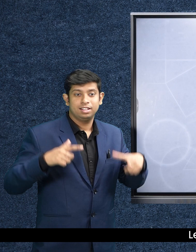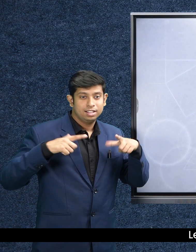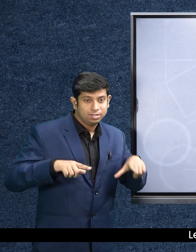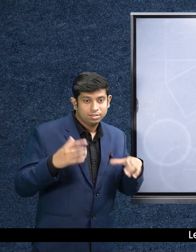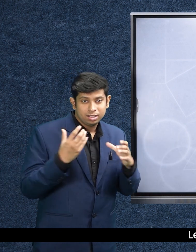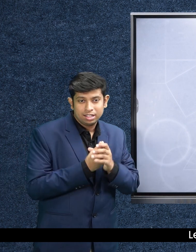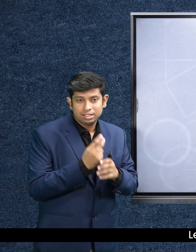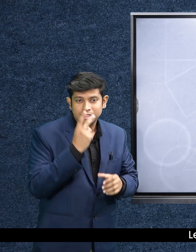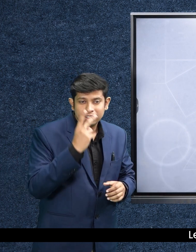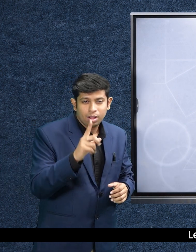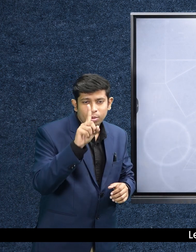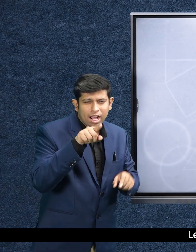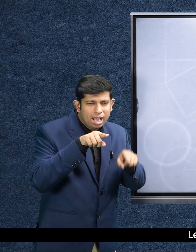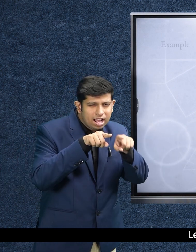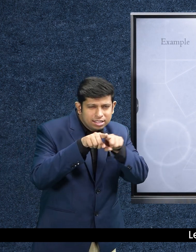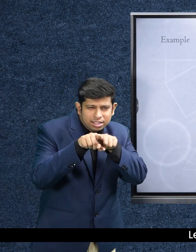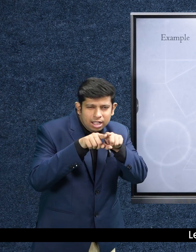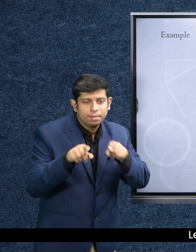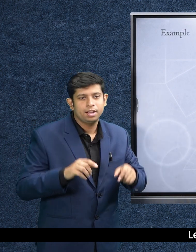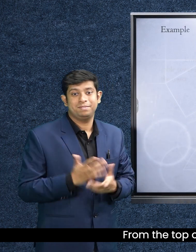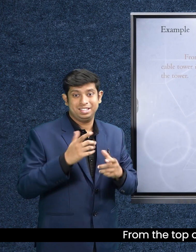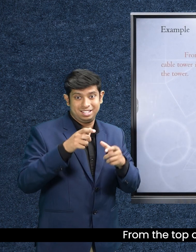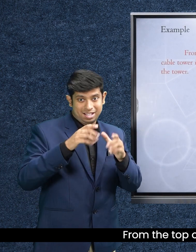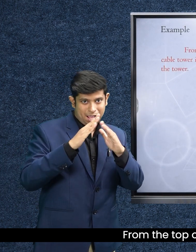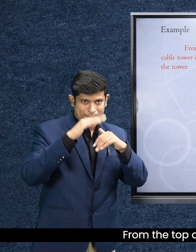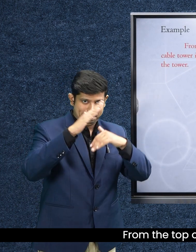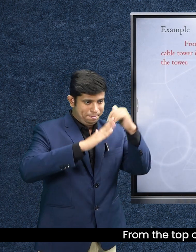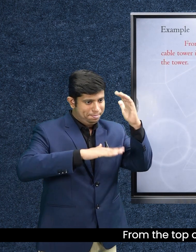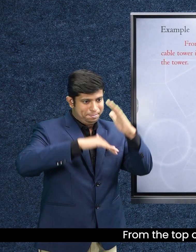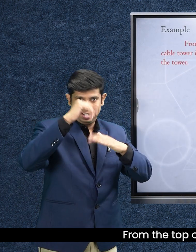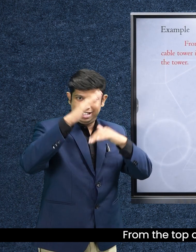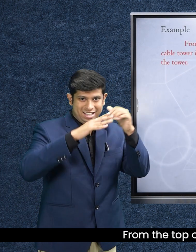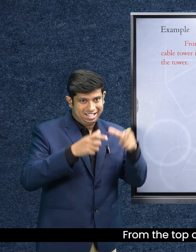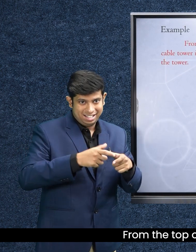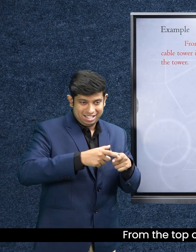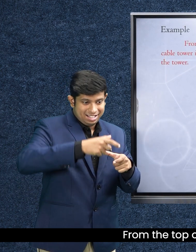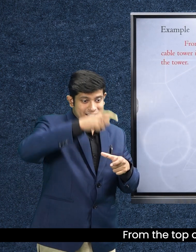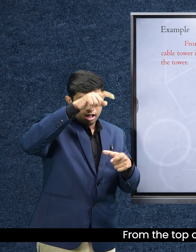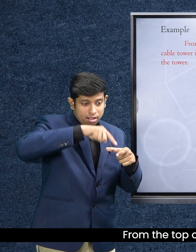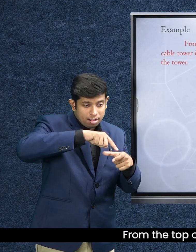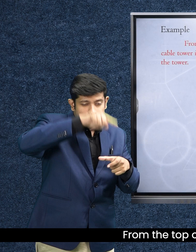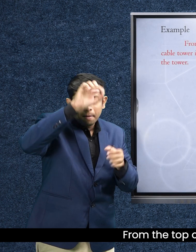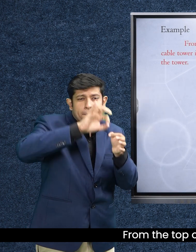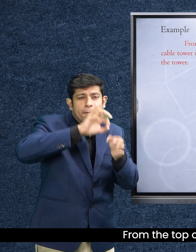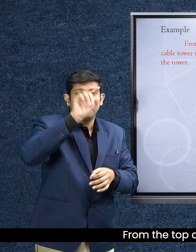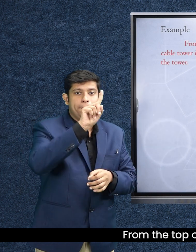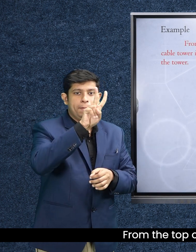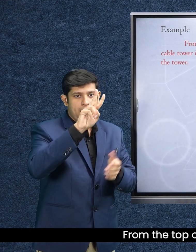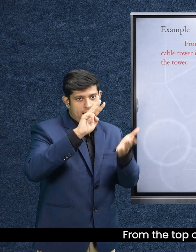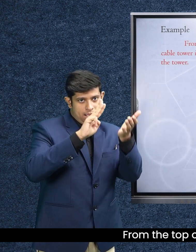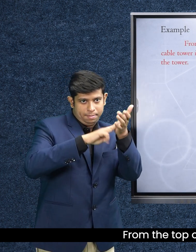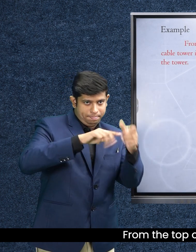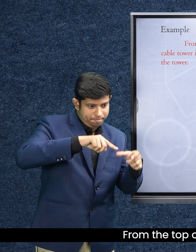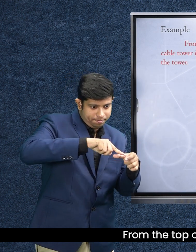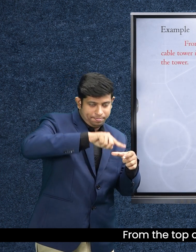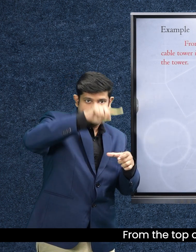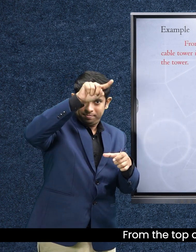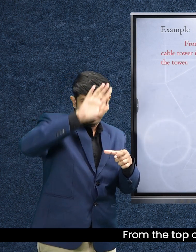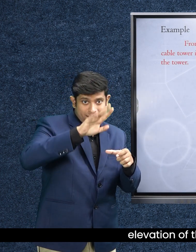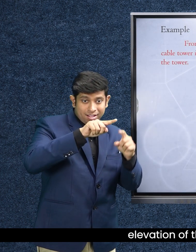Let us see one example. From the top of a 12-meter high building, the angle of elevation